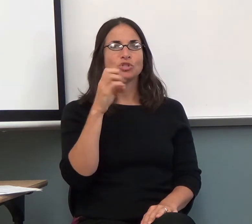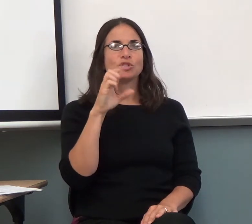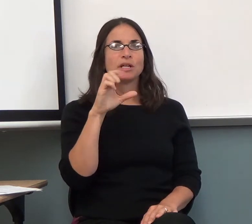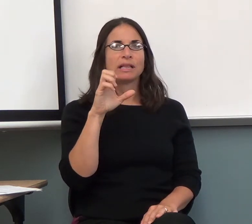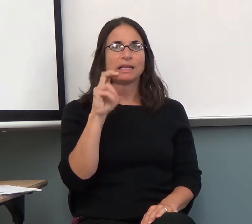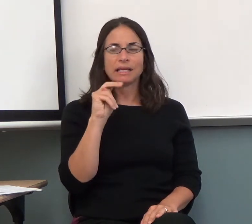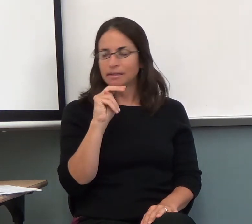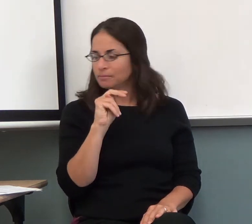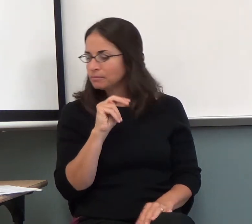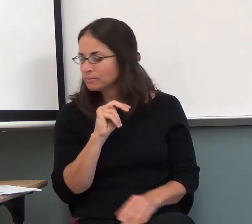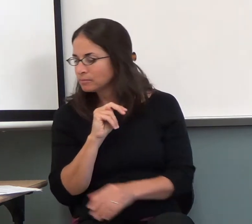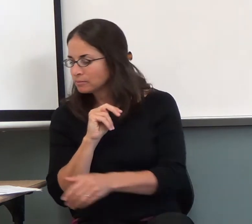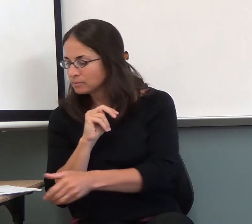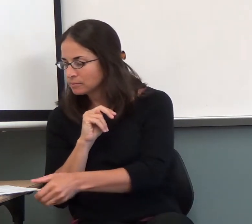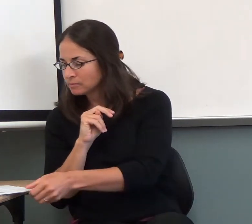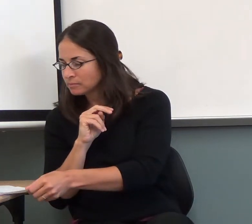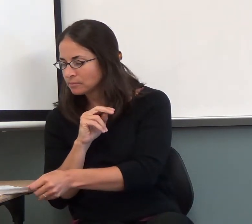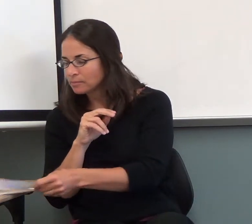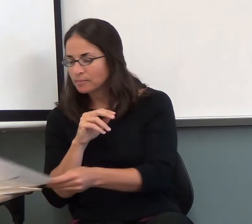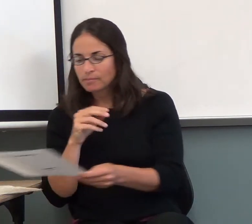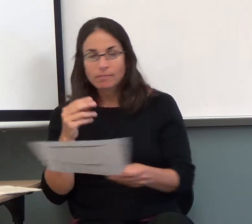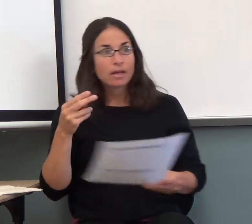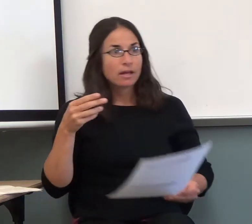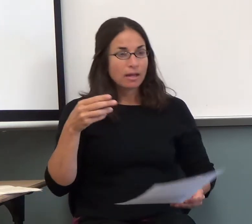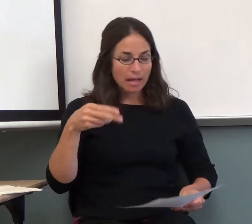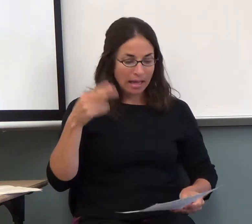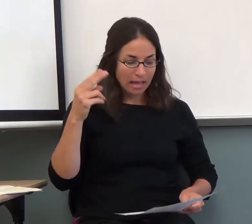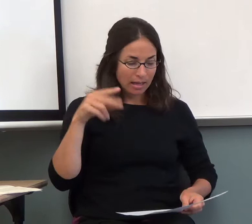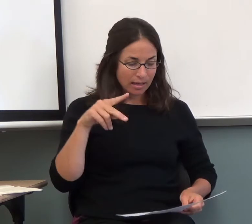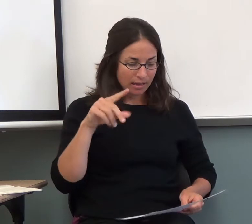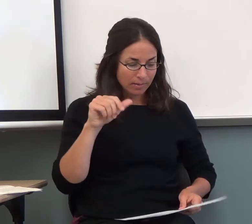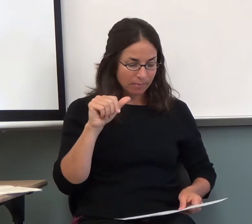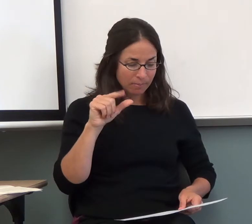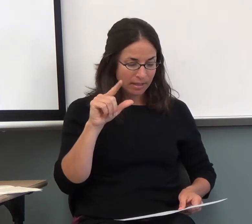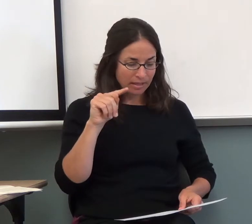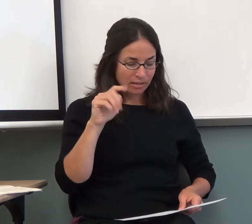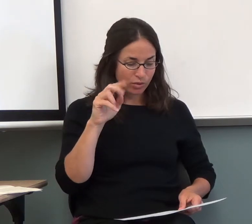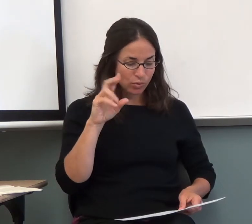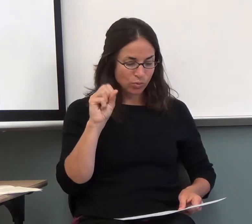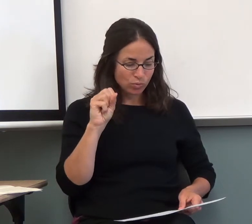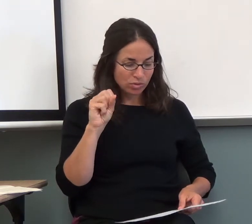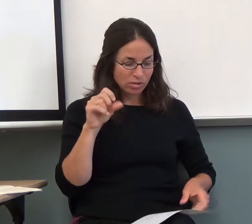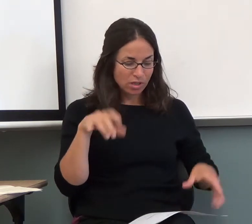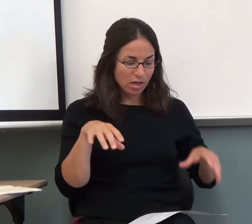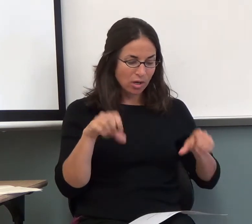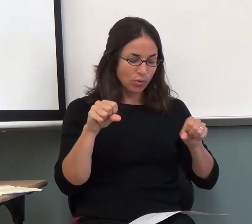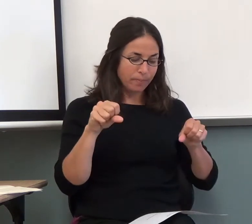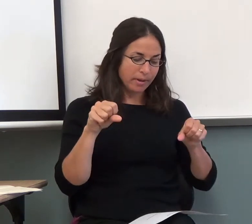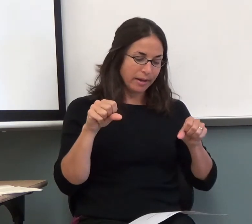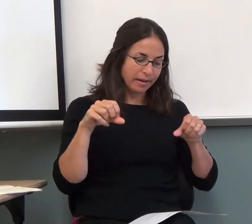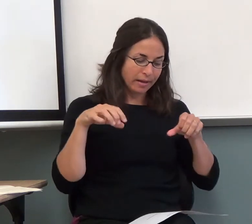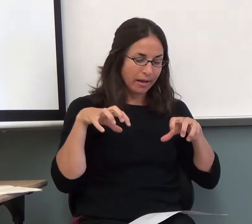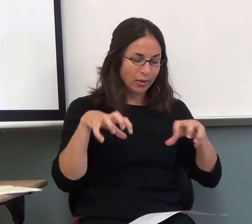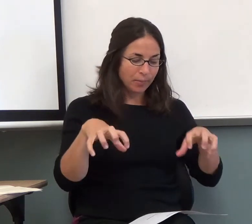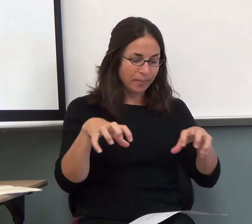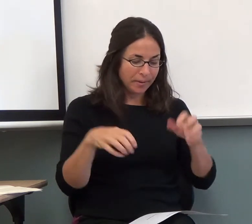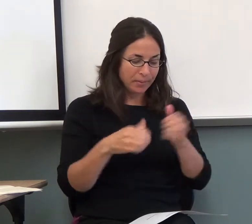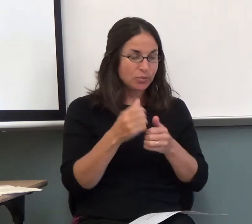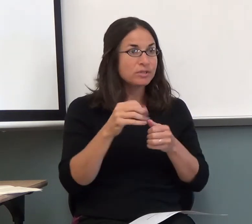Hydroxy, High plateaus. Plateaus. I think I most of the south and central portion of the territory.